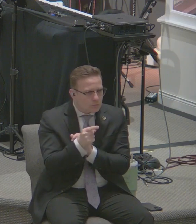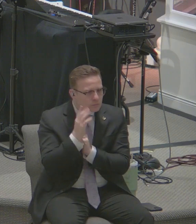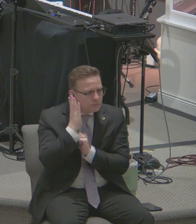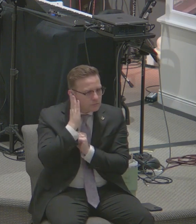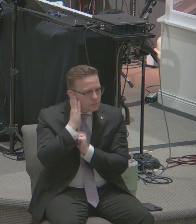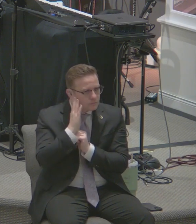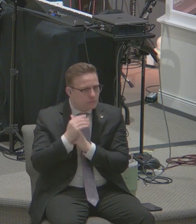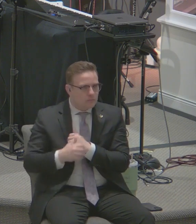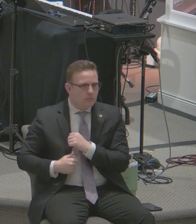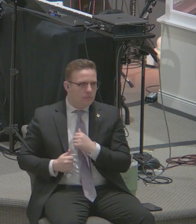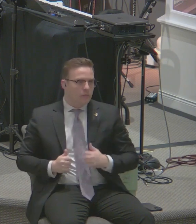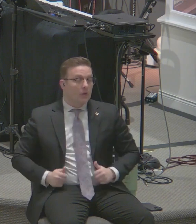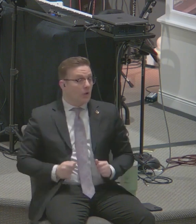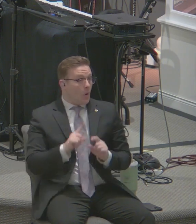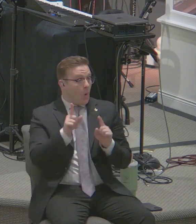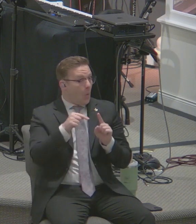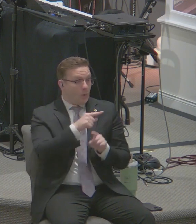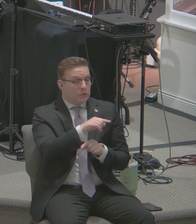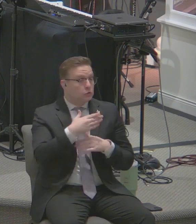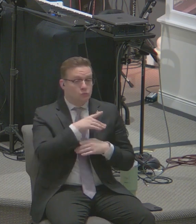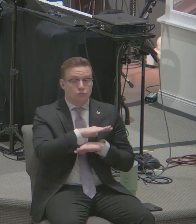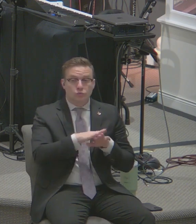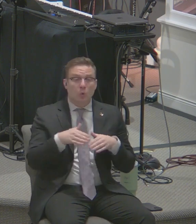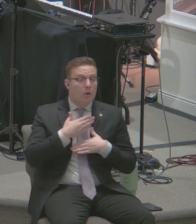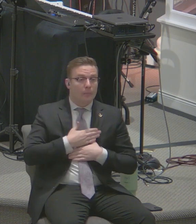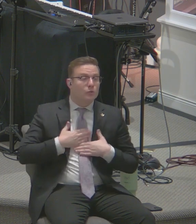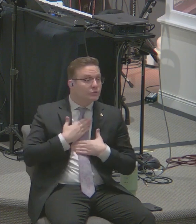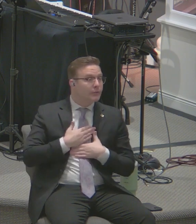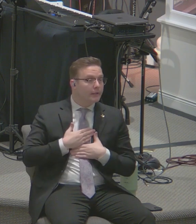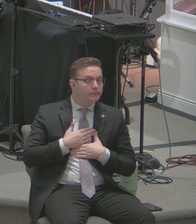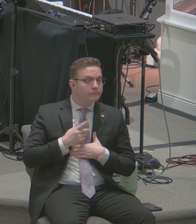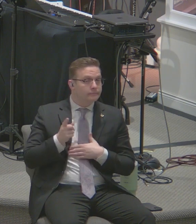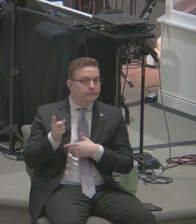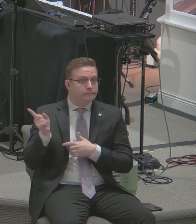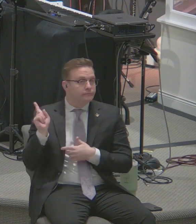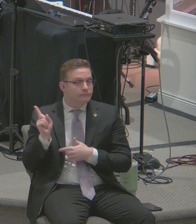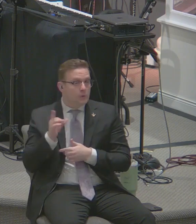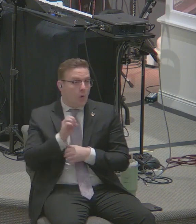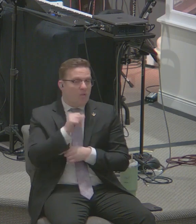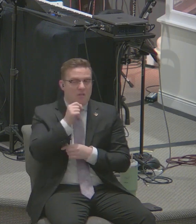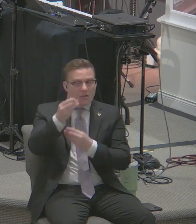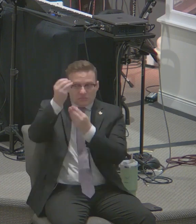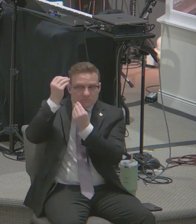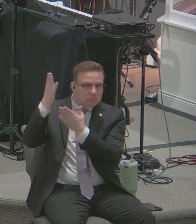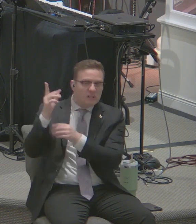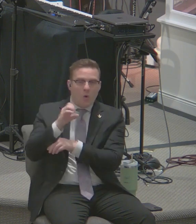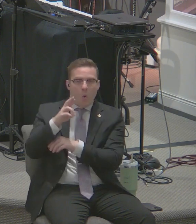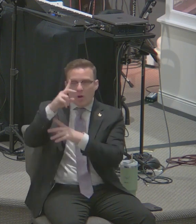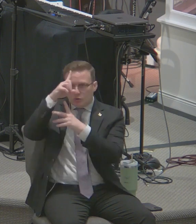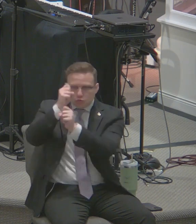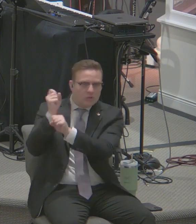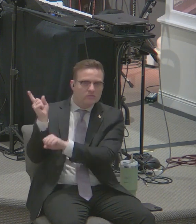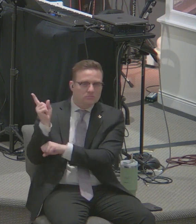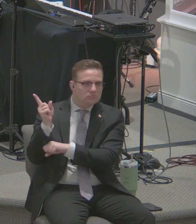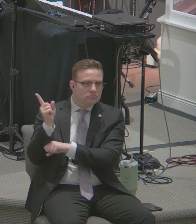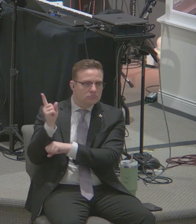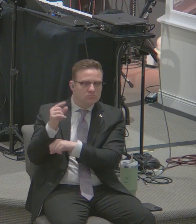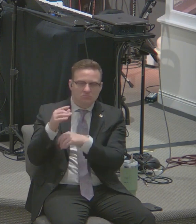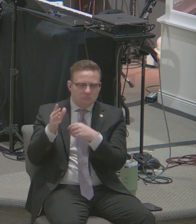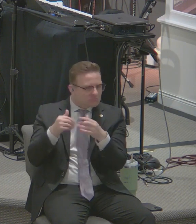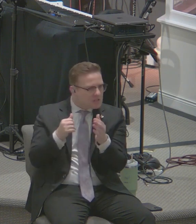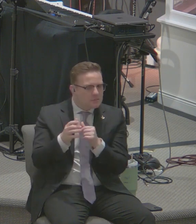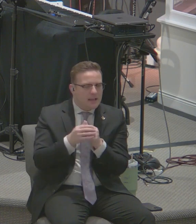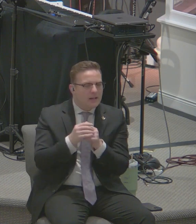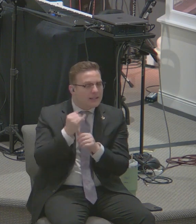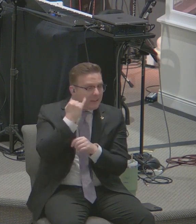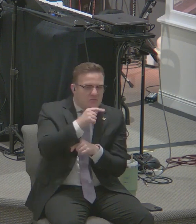Even when you don't appreciate it. Even when you may not be submitted or trust their leadership. Even when there